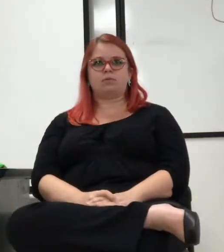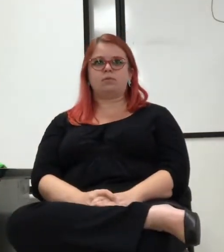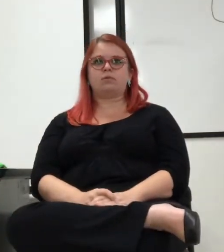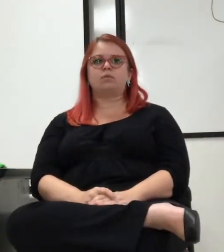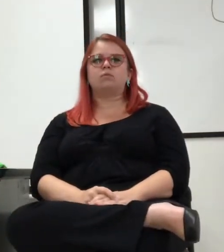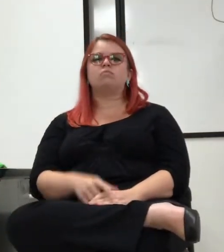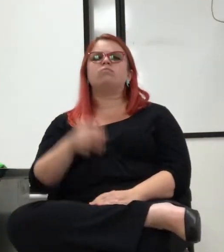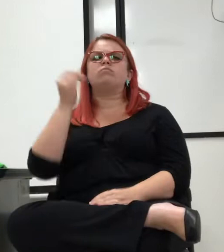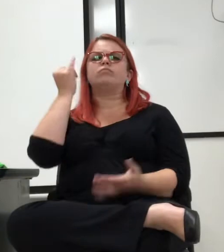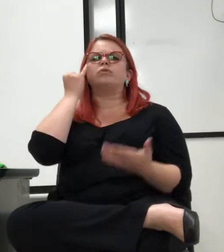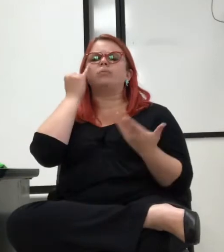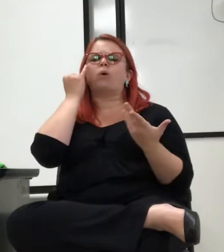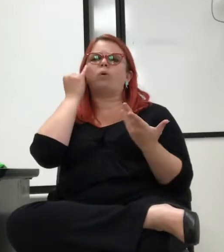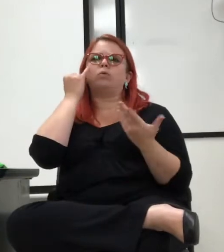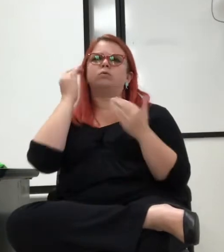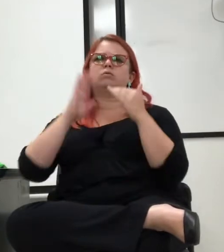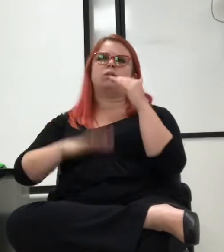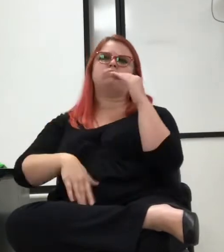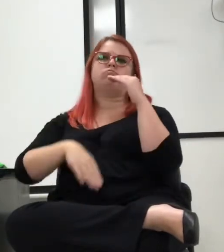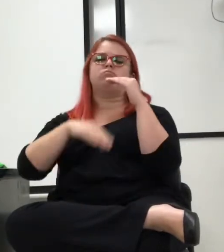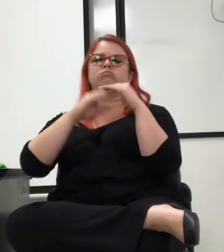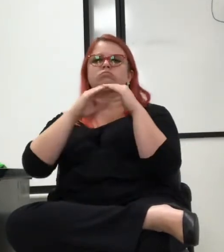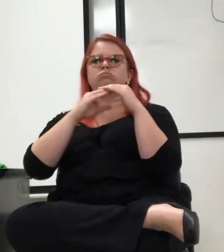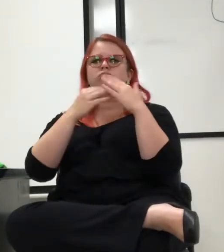What if you go up to,